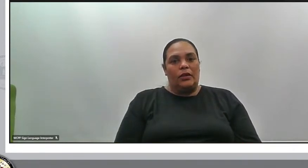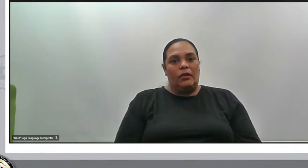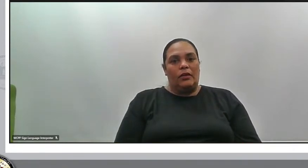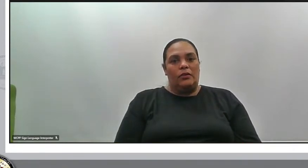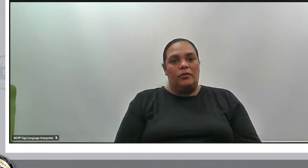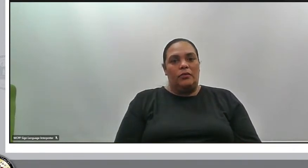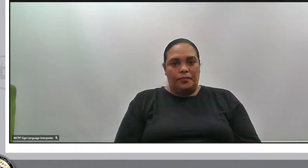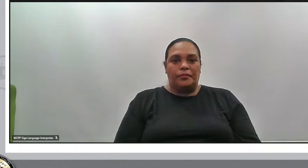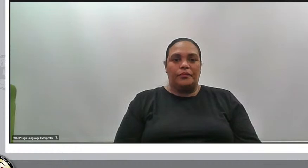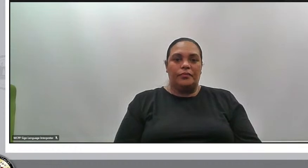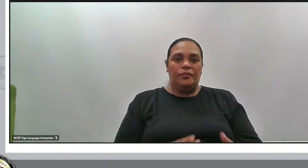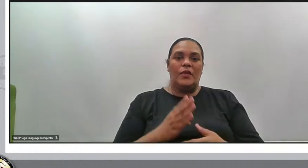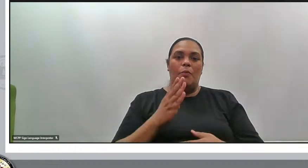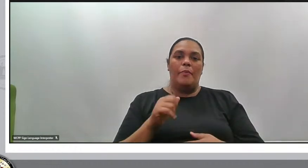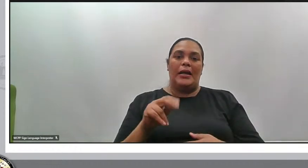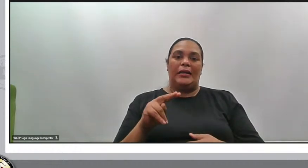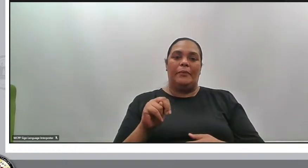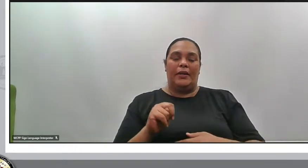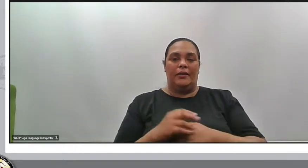Honourable Bartman.